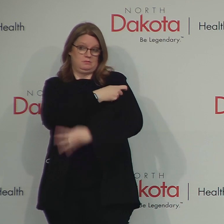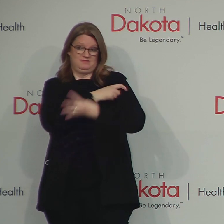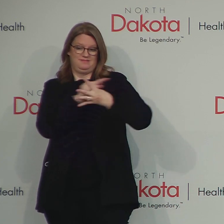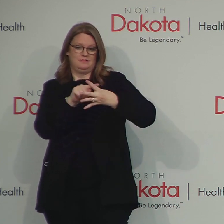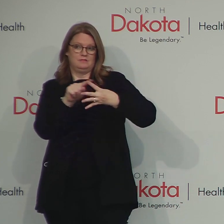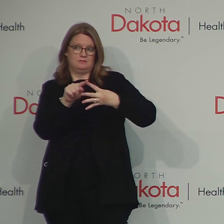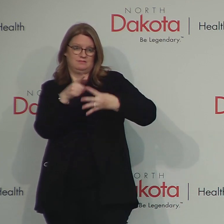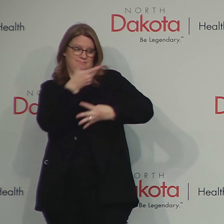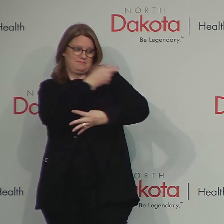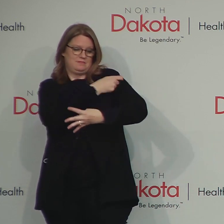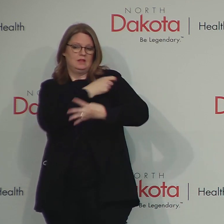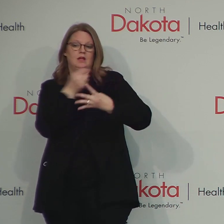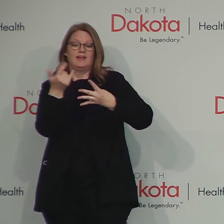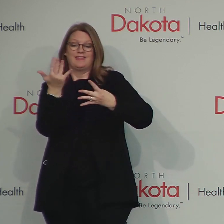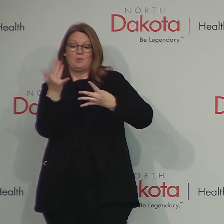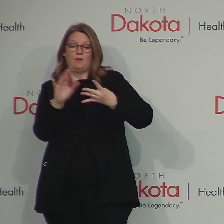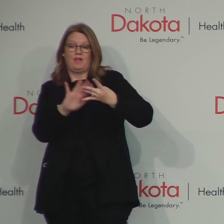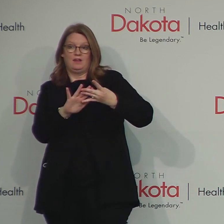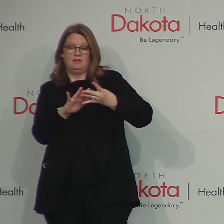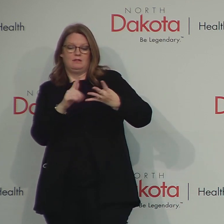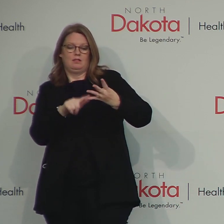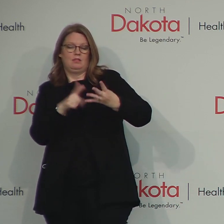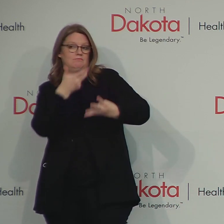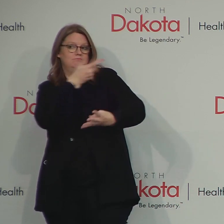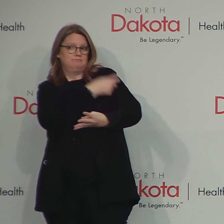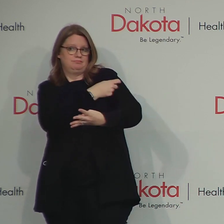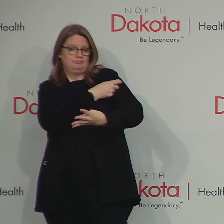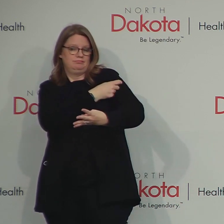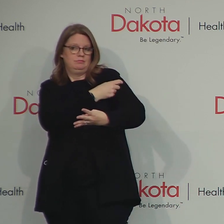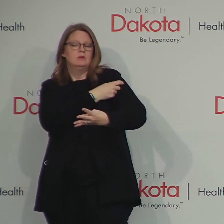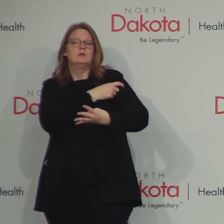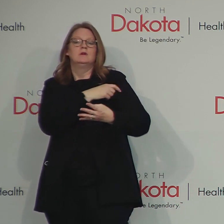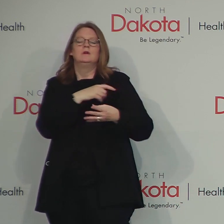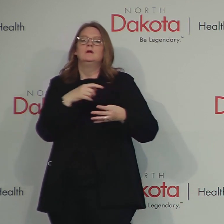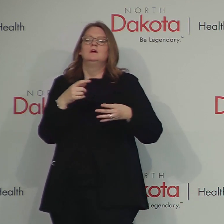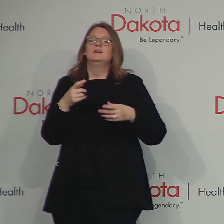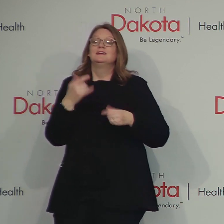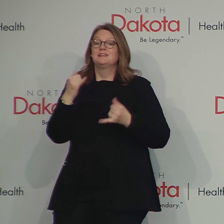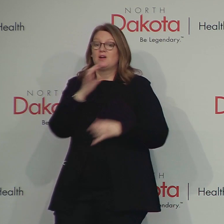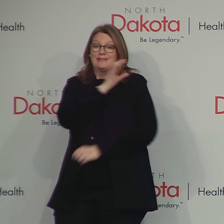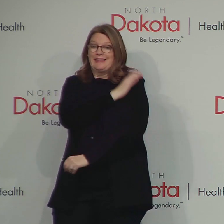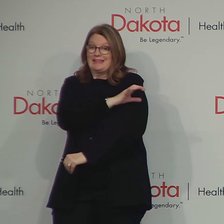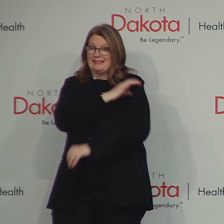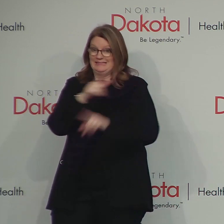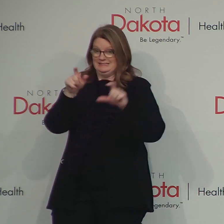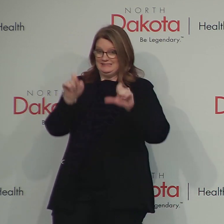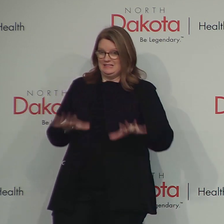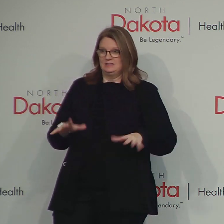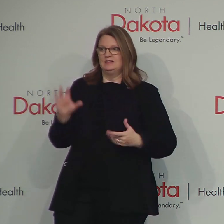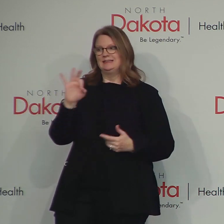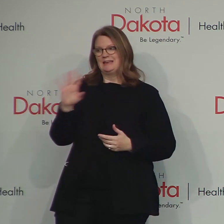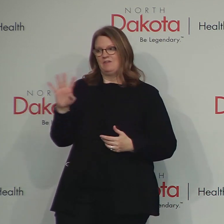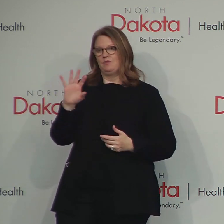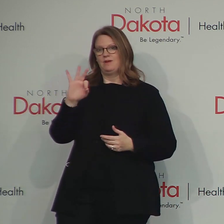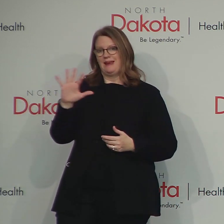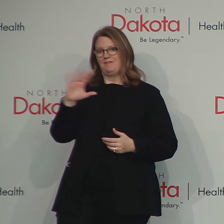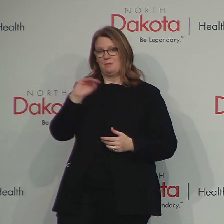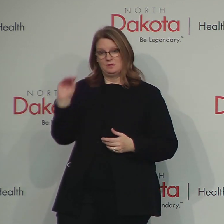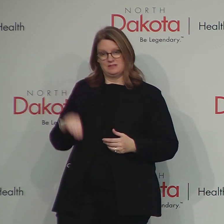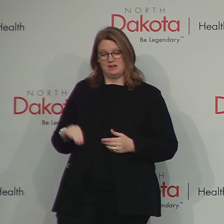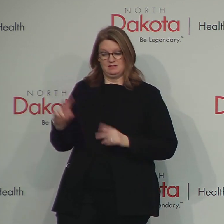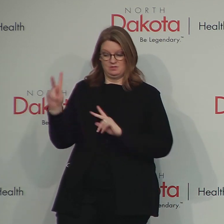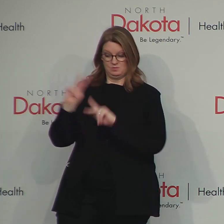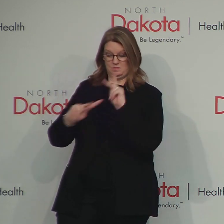COVID-19 vaccine, or in the clinical trials, after people had 2 doses of COVID-19 vaccine, about 94 to 95% of